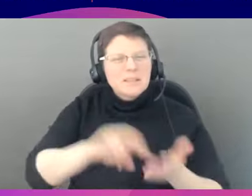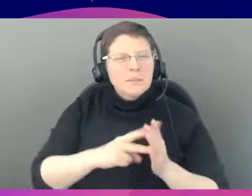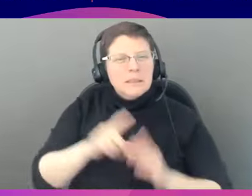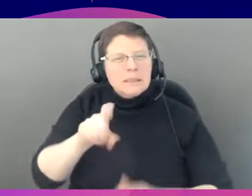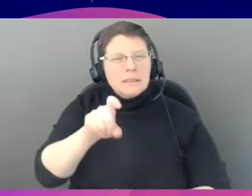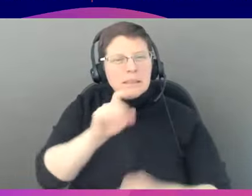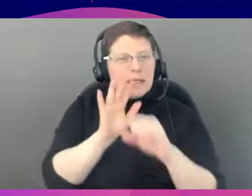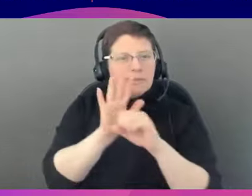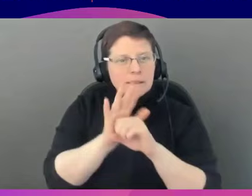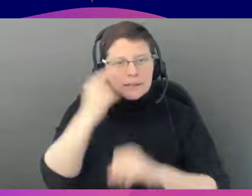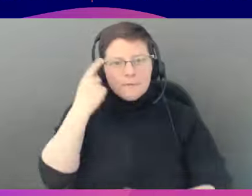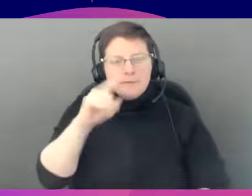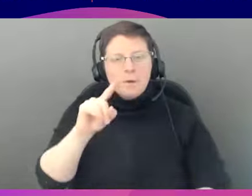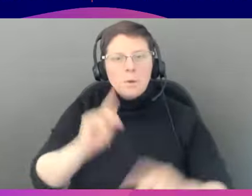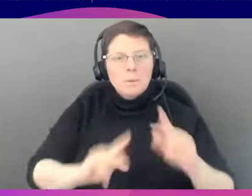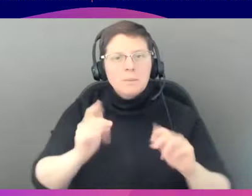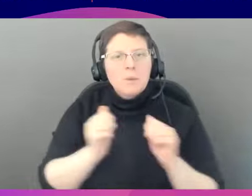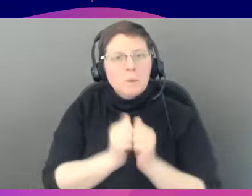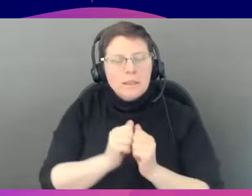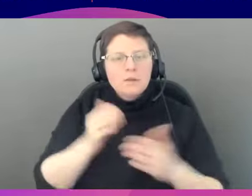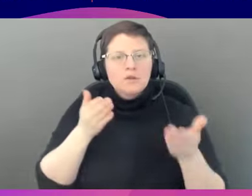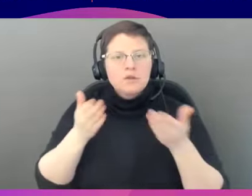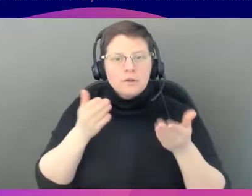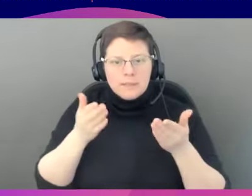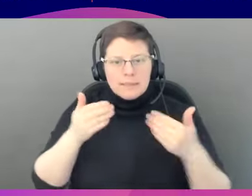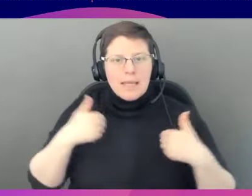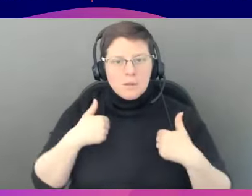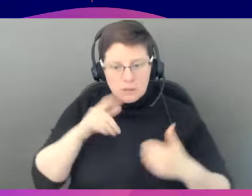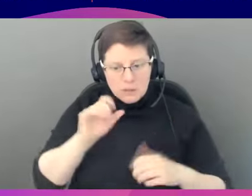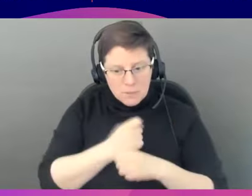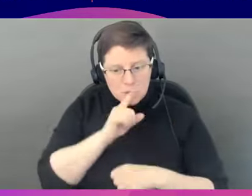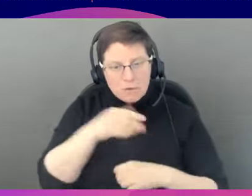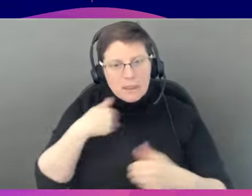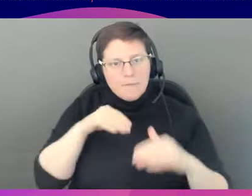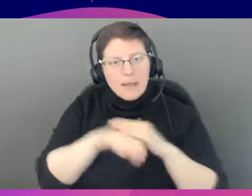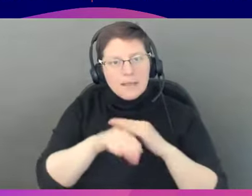with service animals to ensure access to shelters, housing, and services.